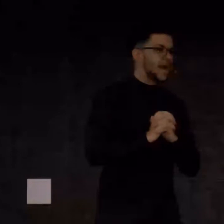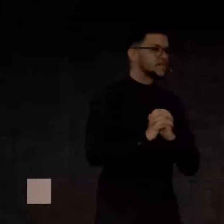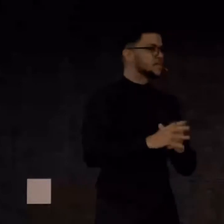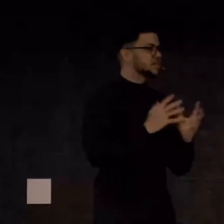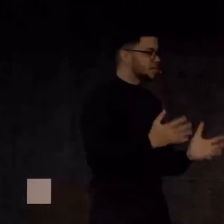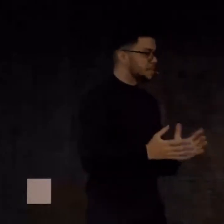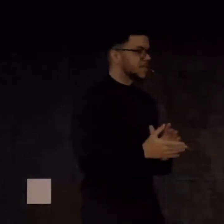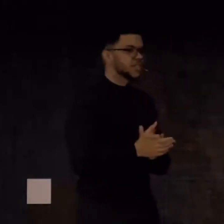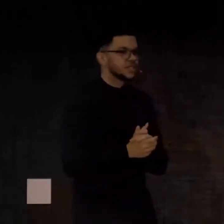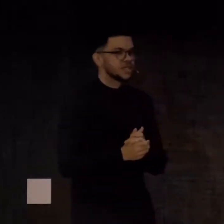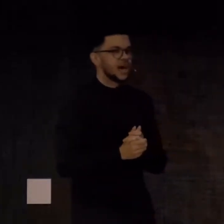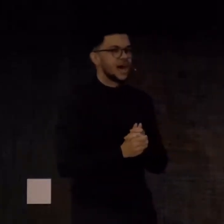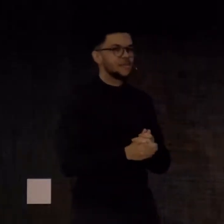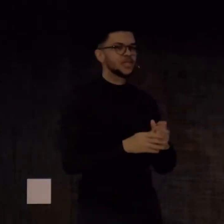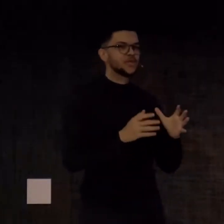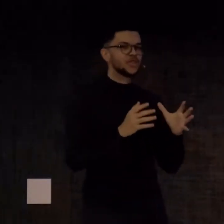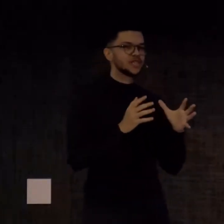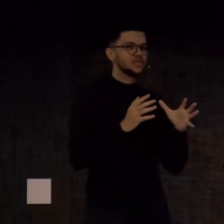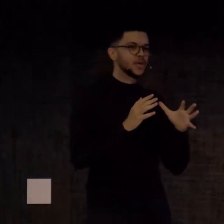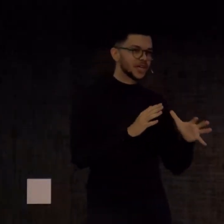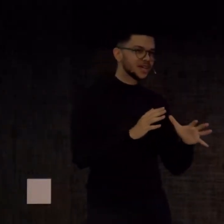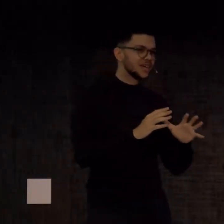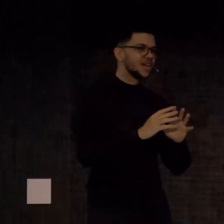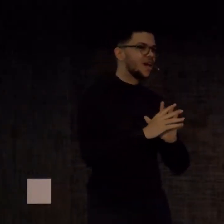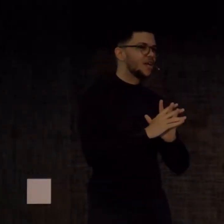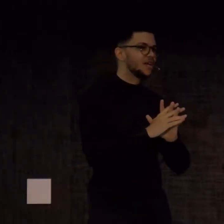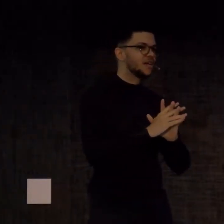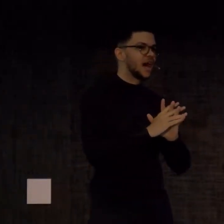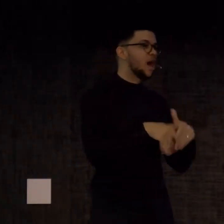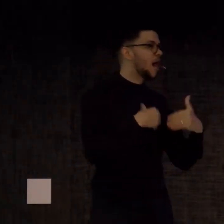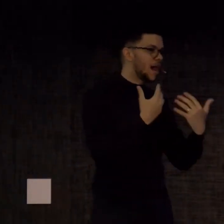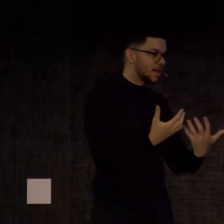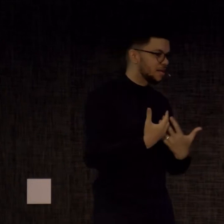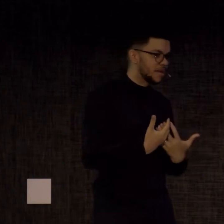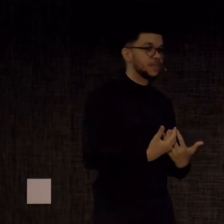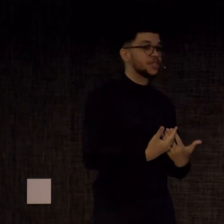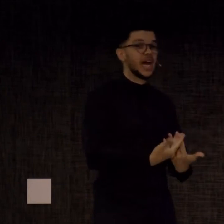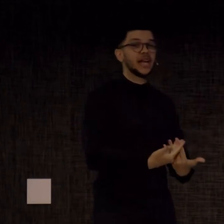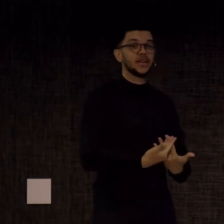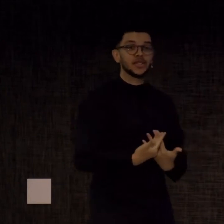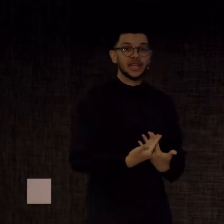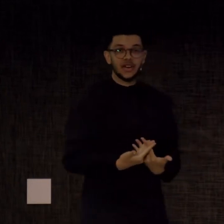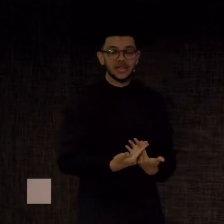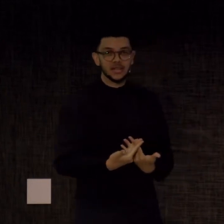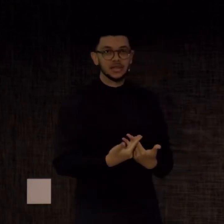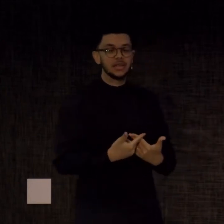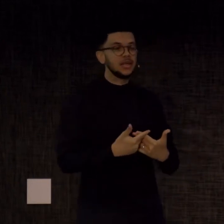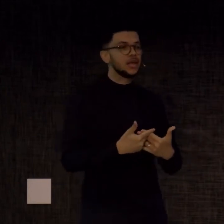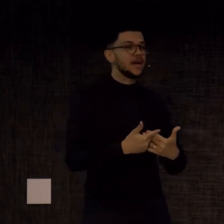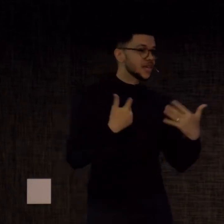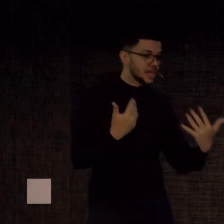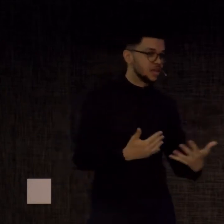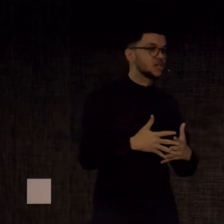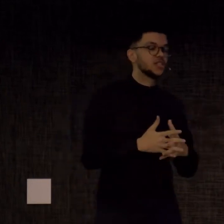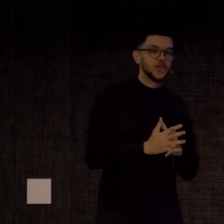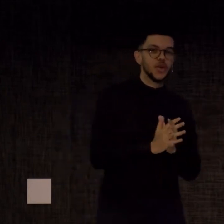Now, as Jeremy mentioned, I happen to have written a book on how I happen to diagnose that crisis. I